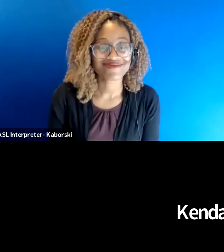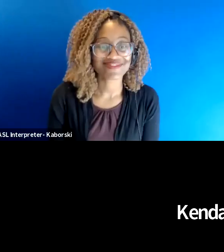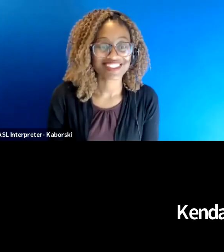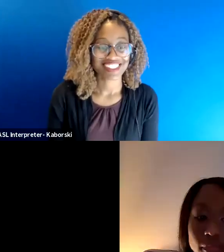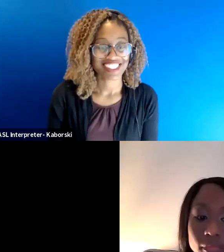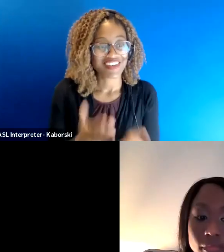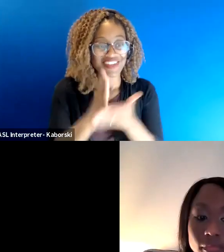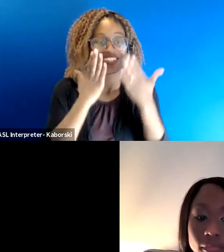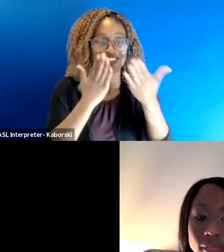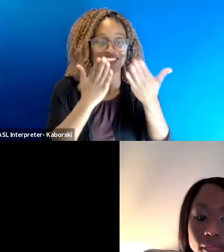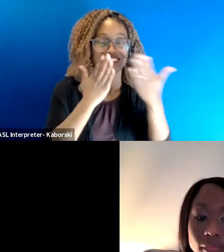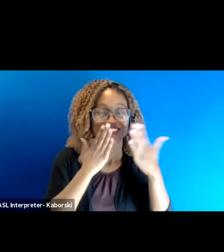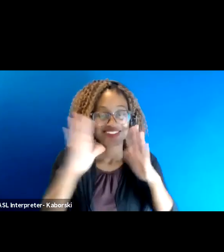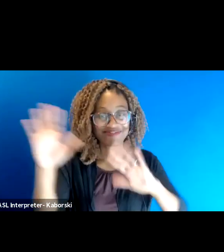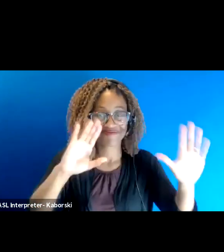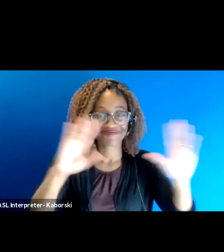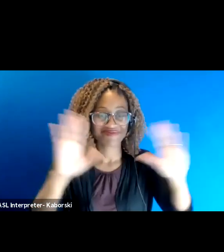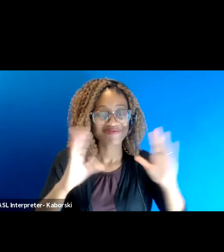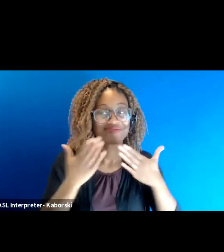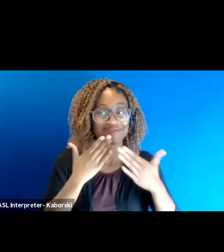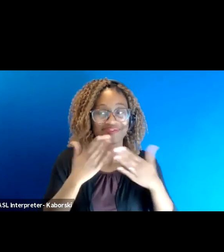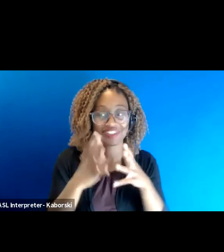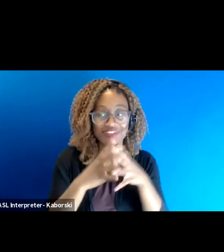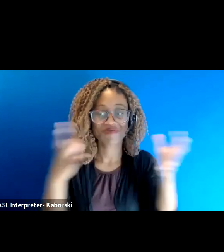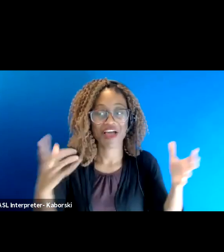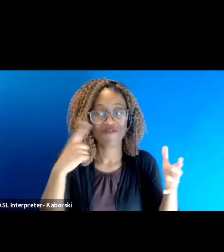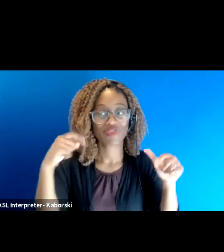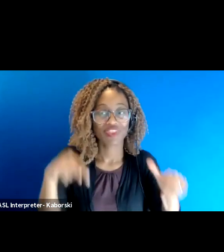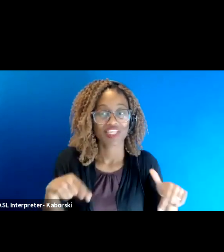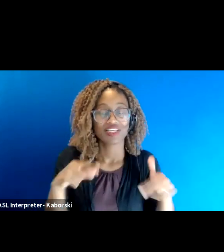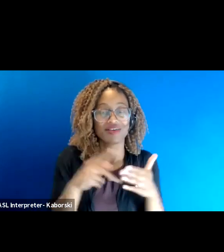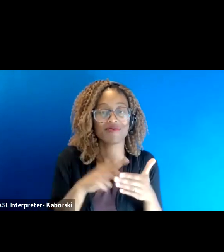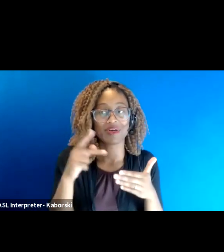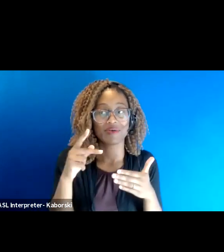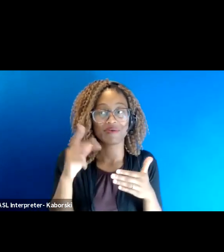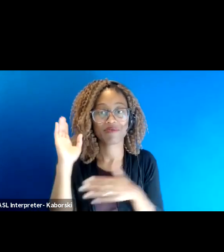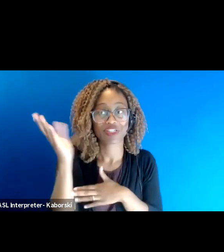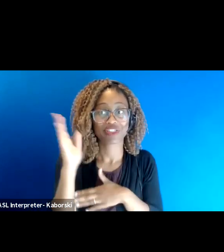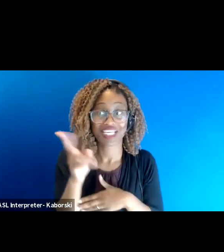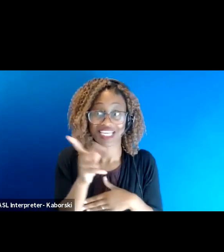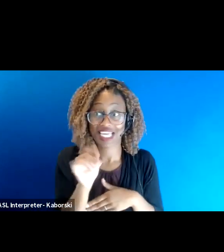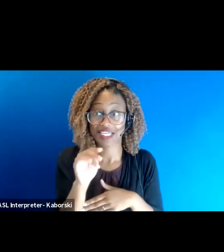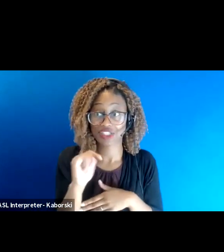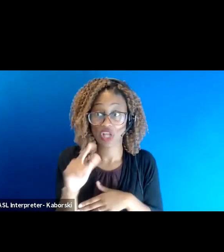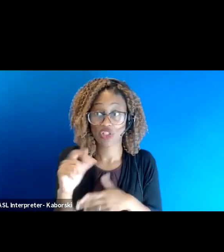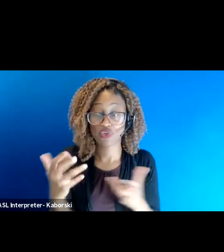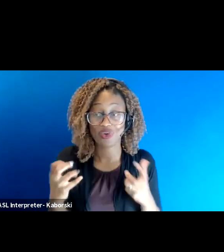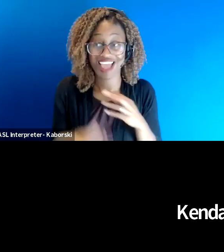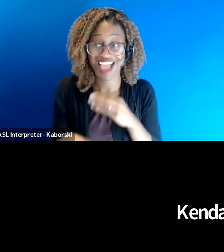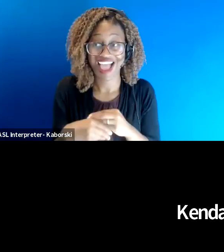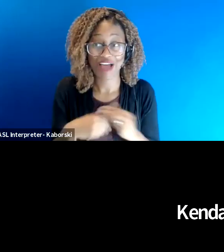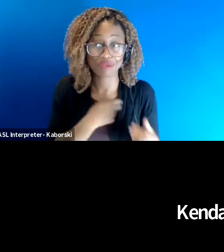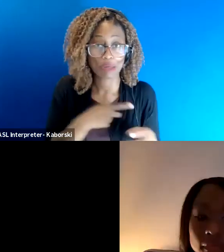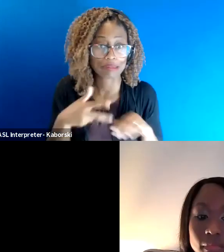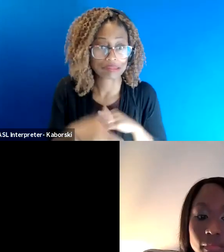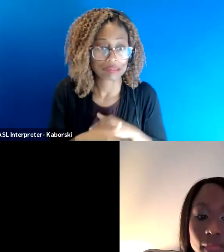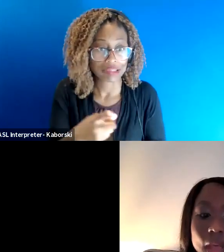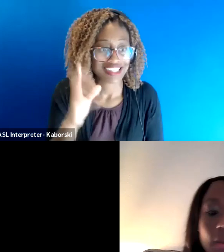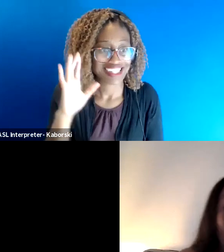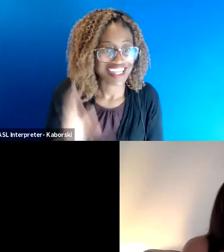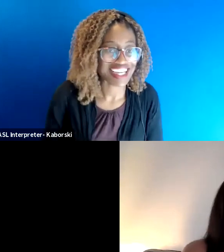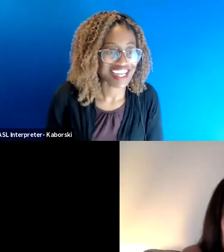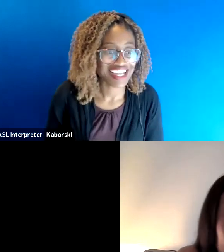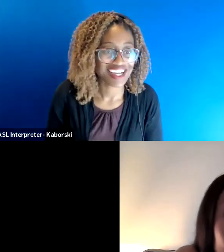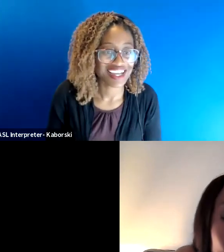All right. Thank you guys so much for the presentation. Kendall, did you have something you wanted to add? I'm sorry, I cut you off.